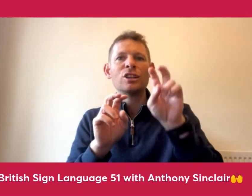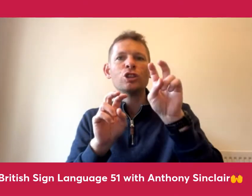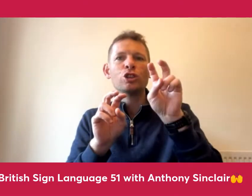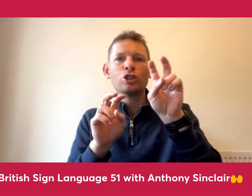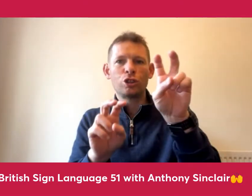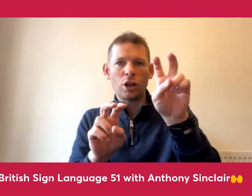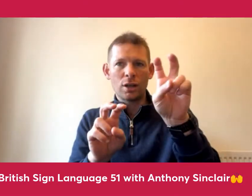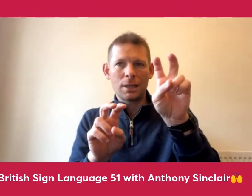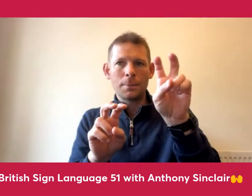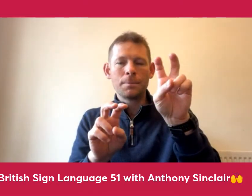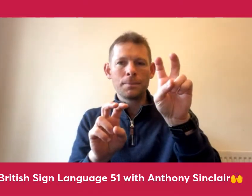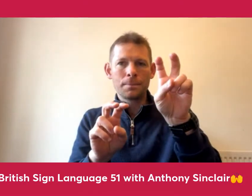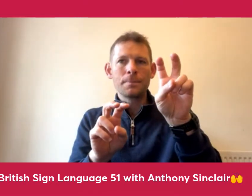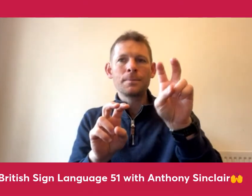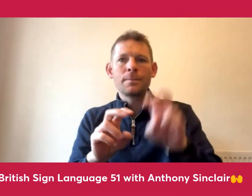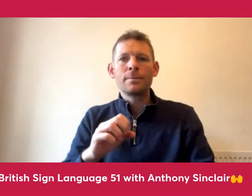County Durham,